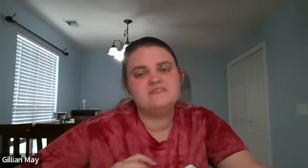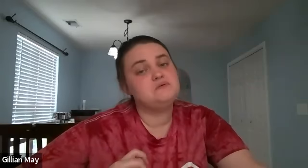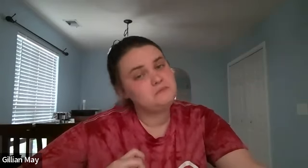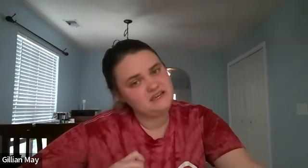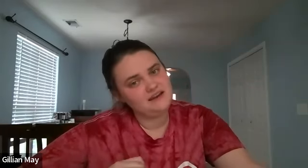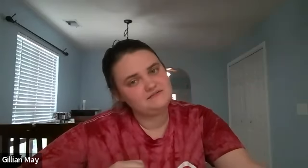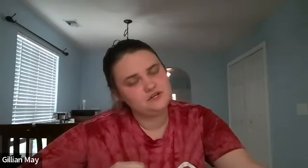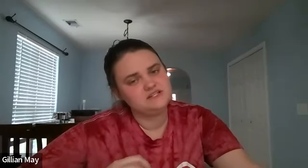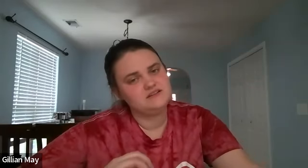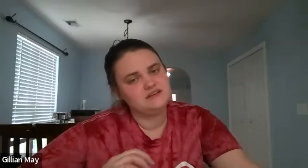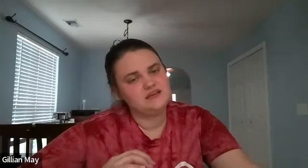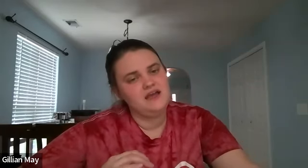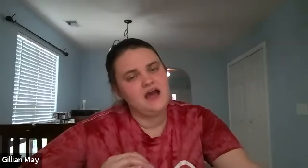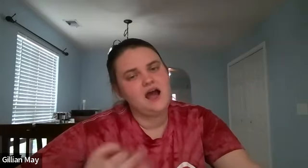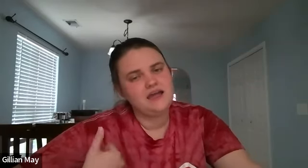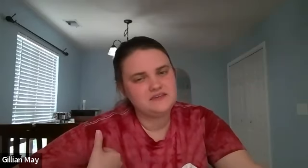they repeat, unfortunately. I think